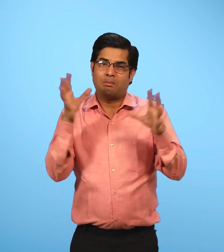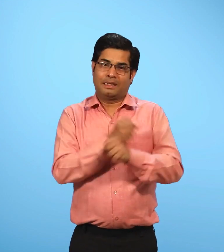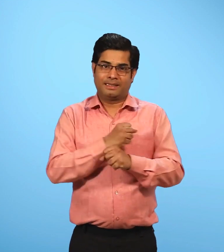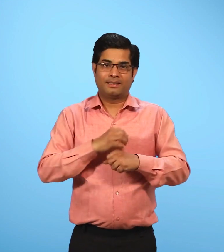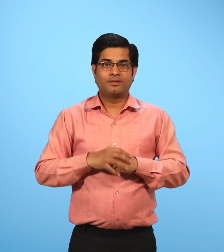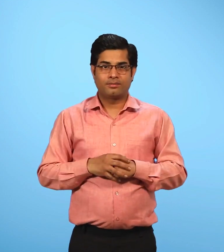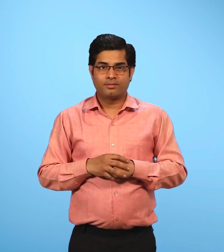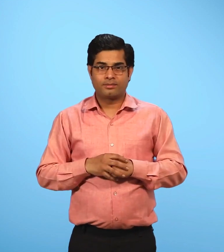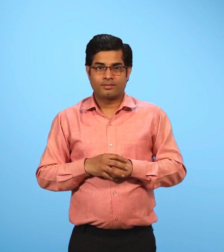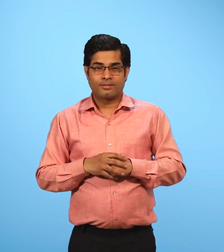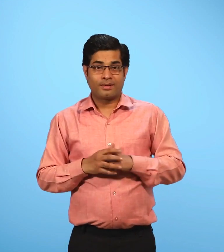raincoat.